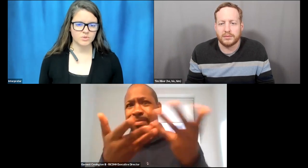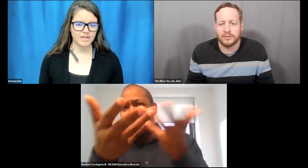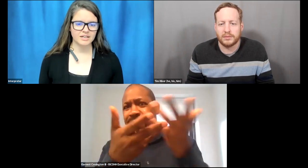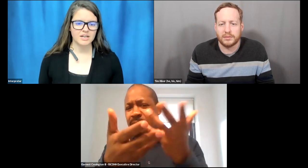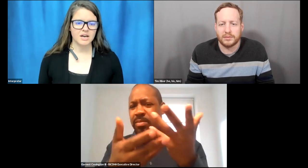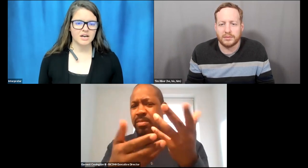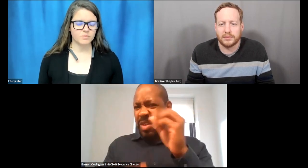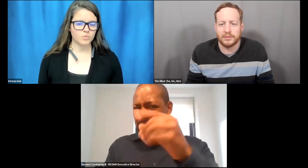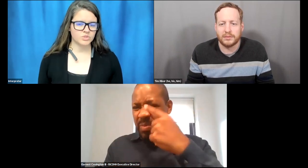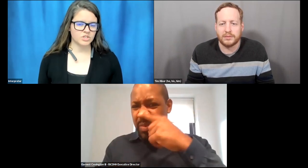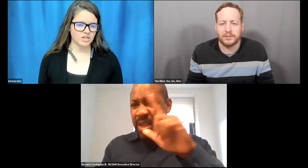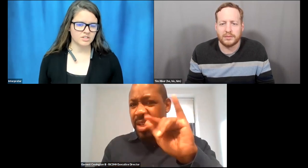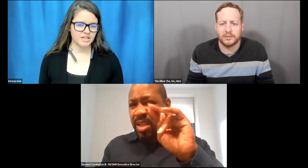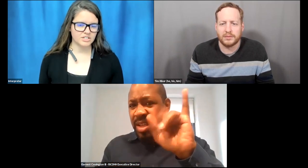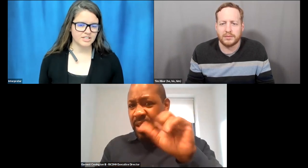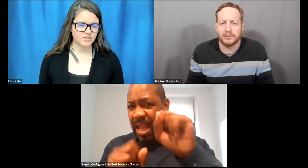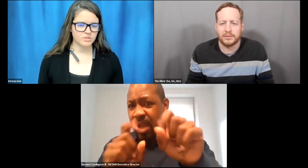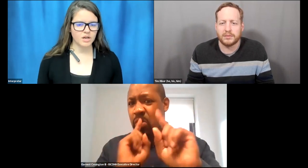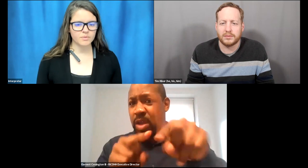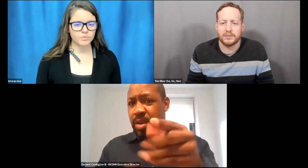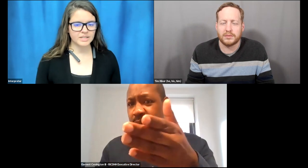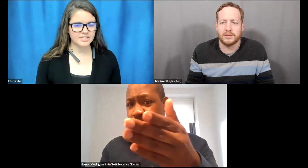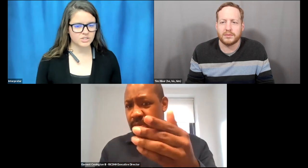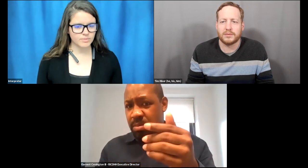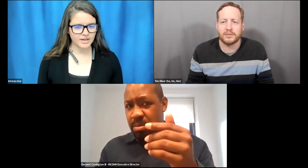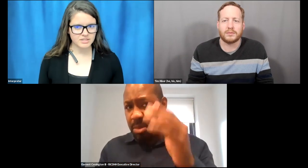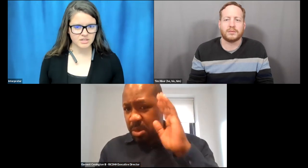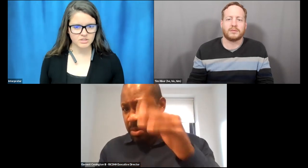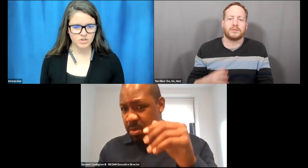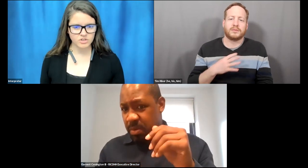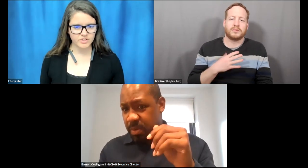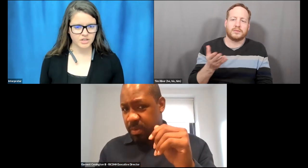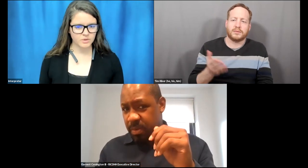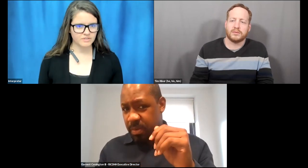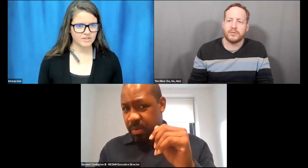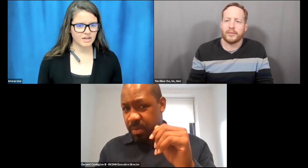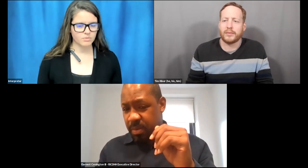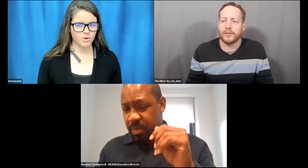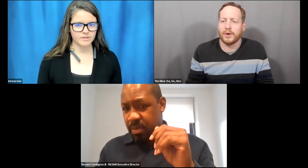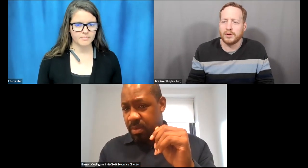that, to talk to the legislators. Lindsay, do you mind turning on your video and giving that report?